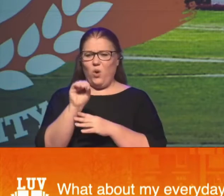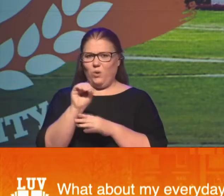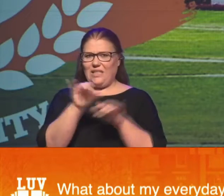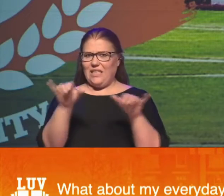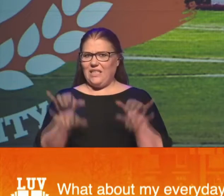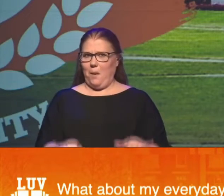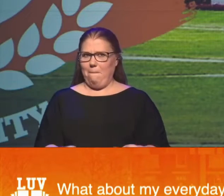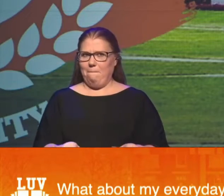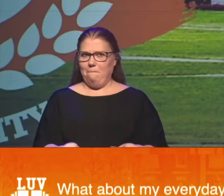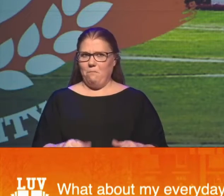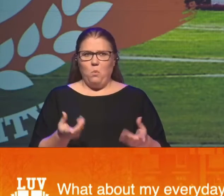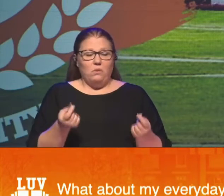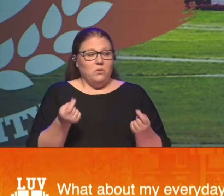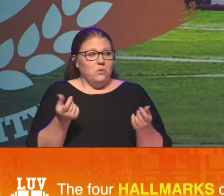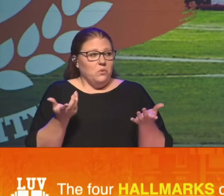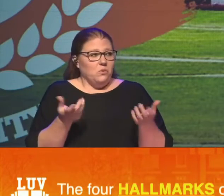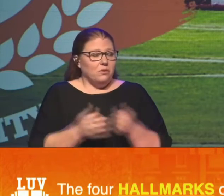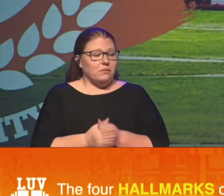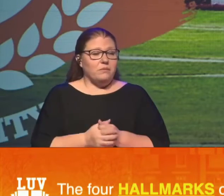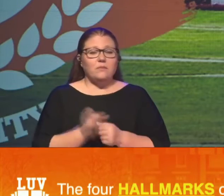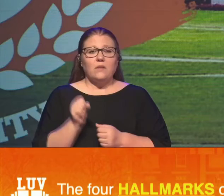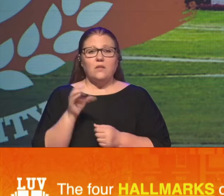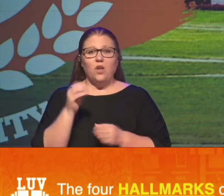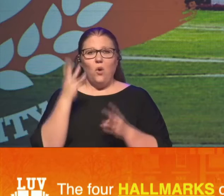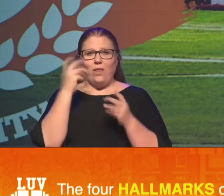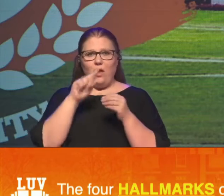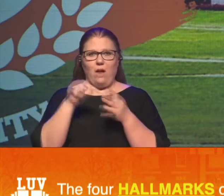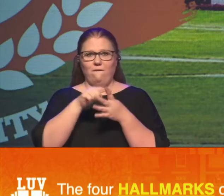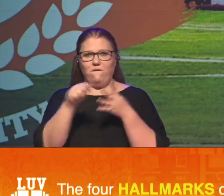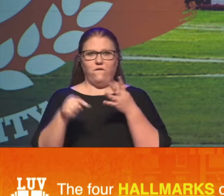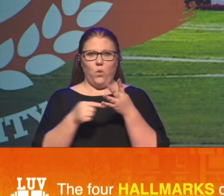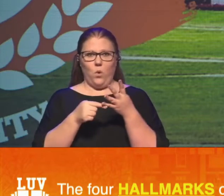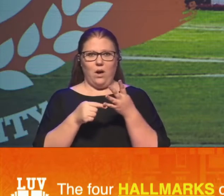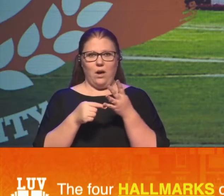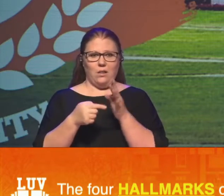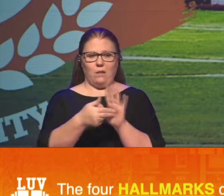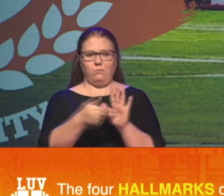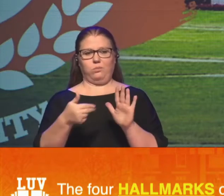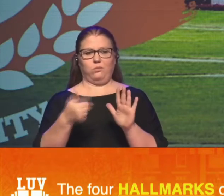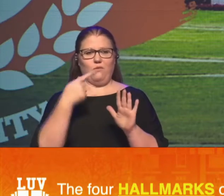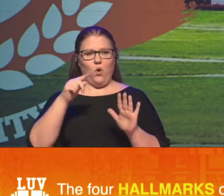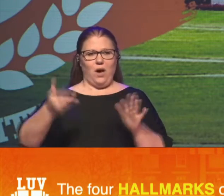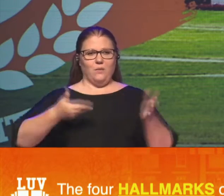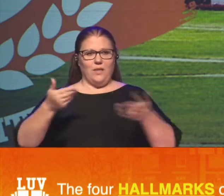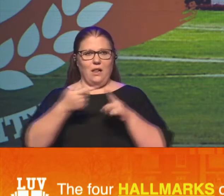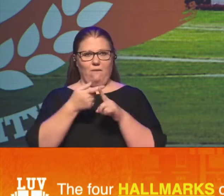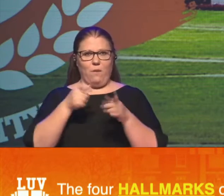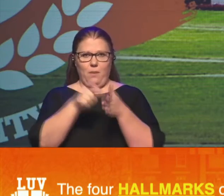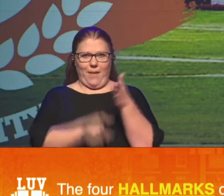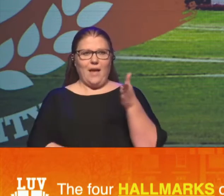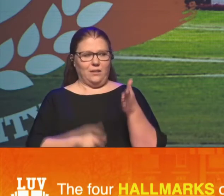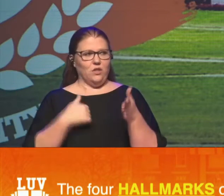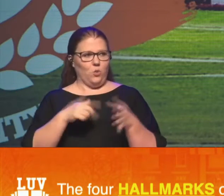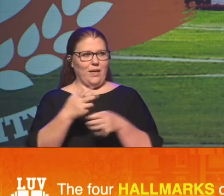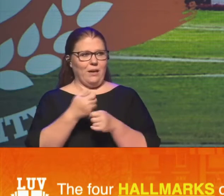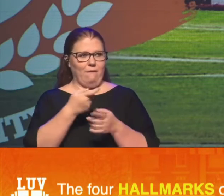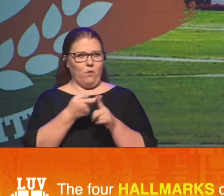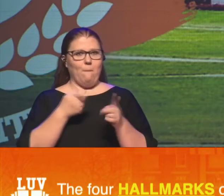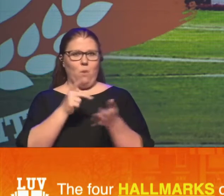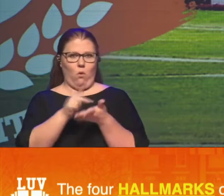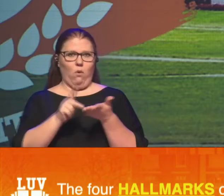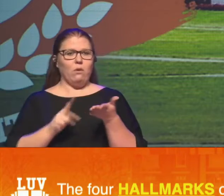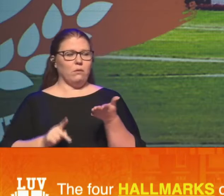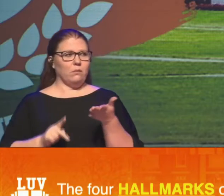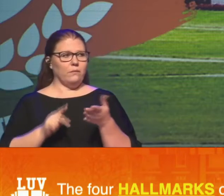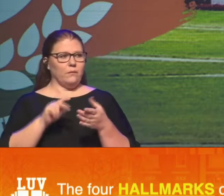right? What could we do? So I just thought of 4 hallmarks of hospitality from this passage that we get from Paul.